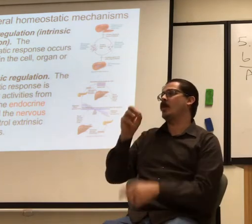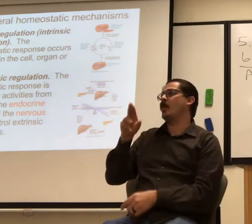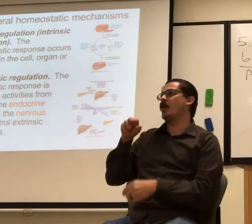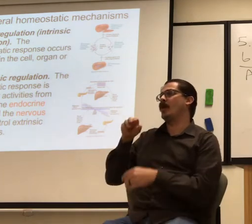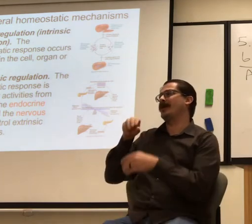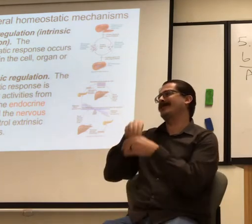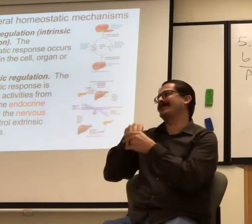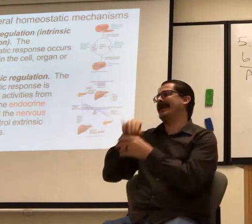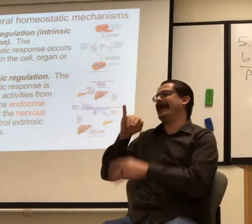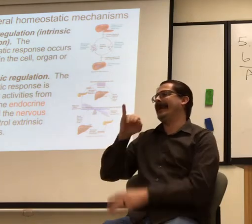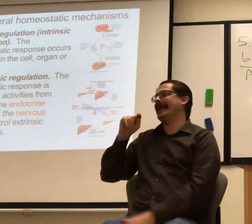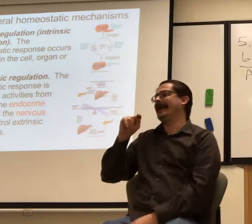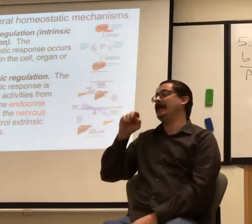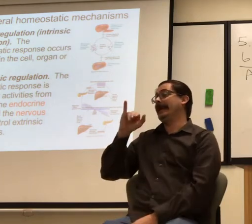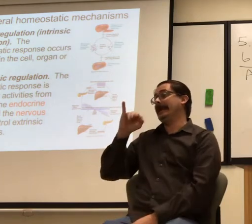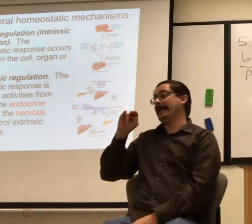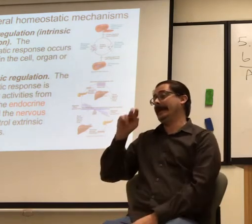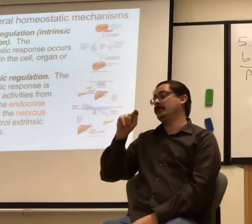intrinsic.